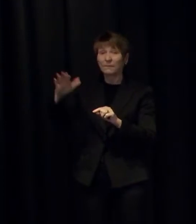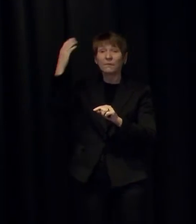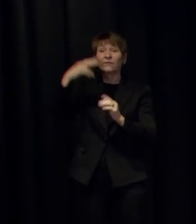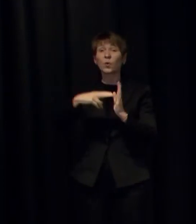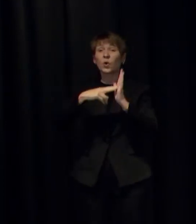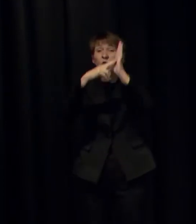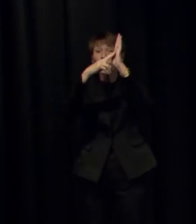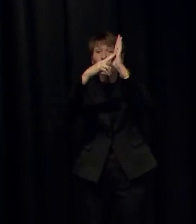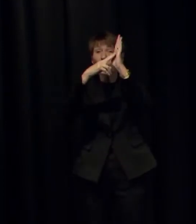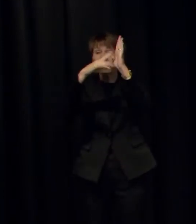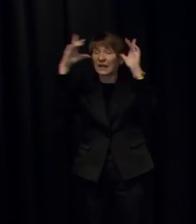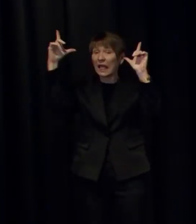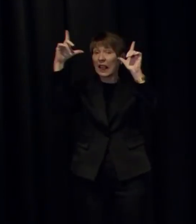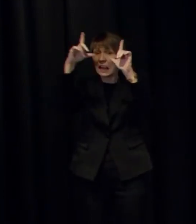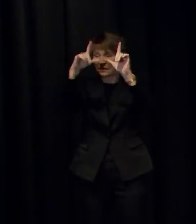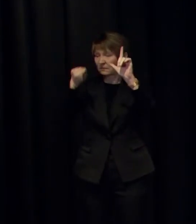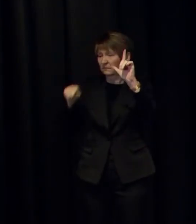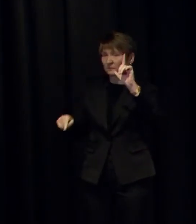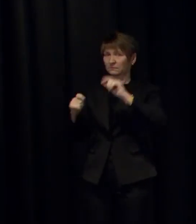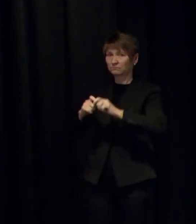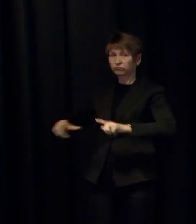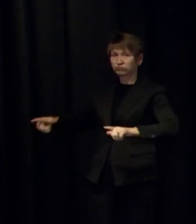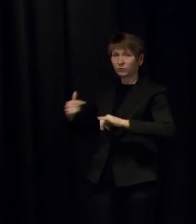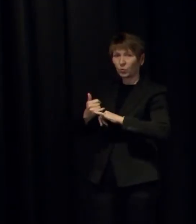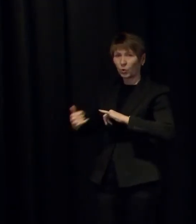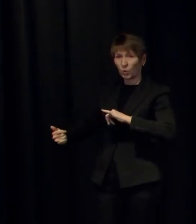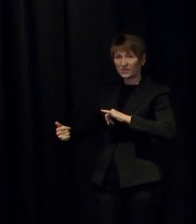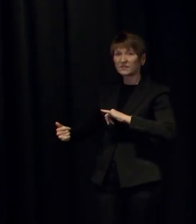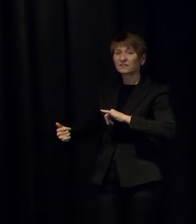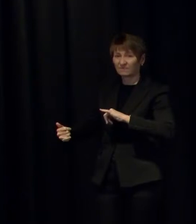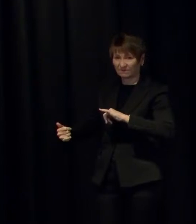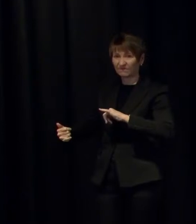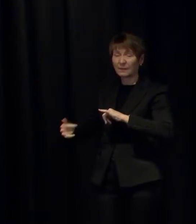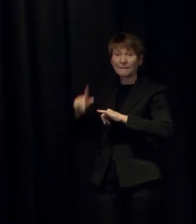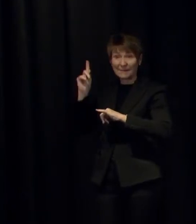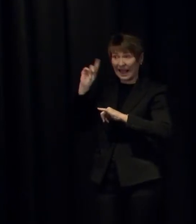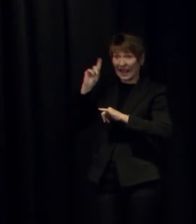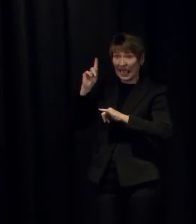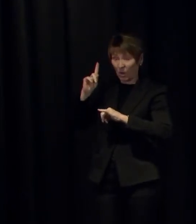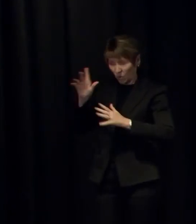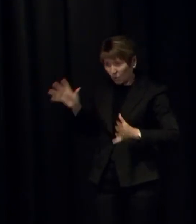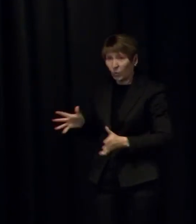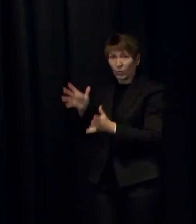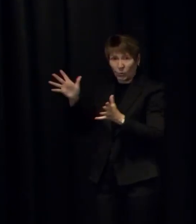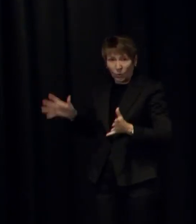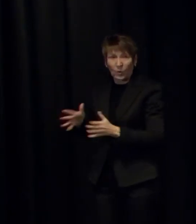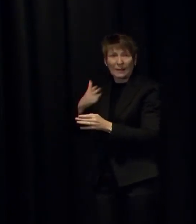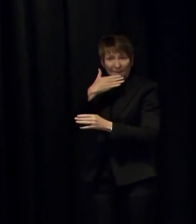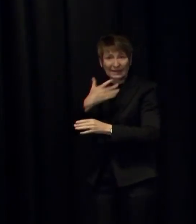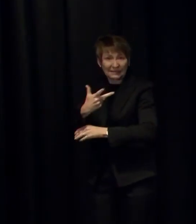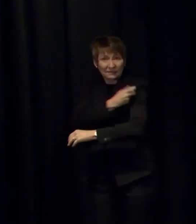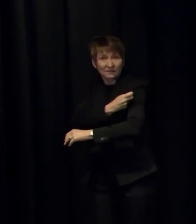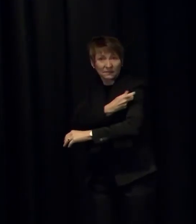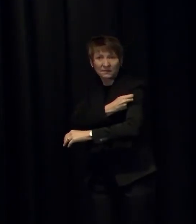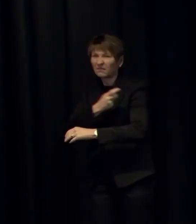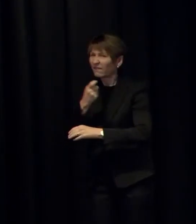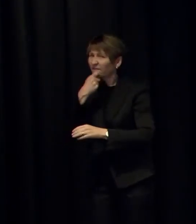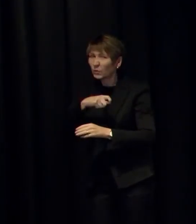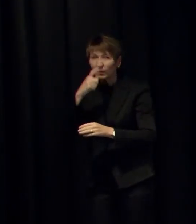standout in terms of local government areas. Vaccination rates increasing very significantly there, but from a pretty low base. And so that's why